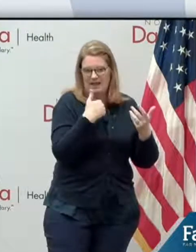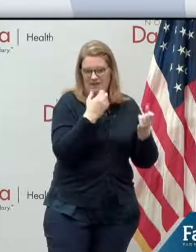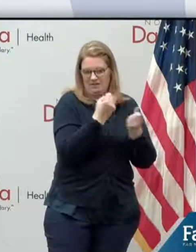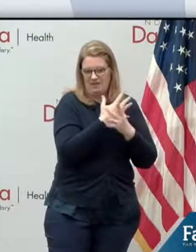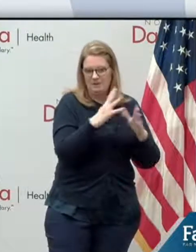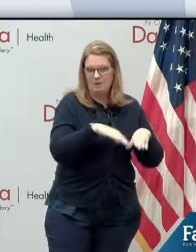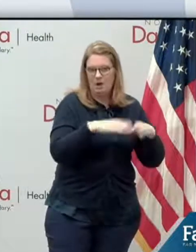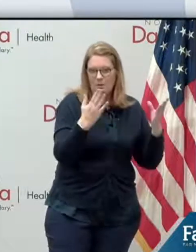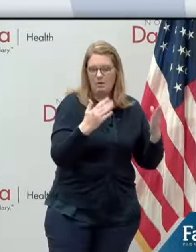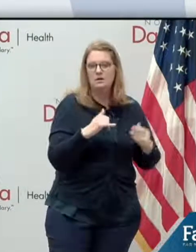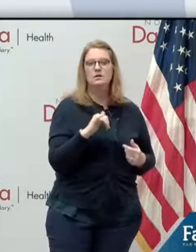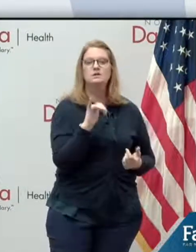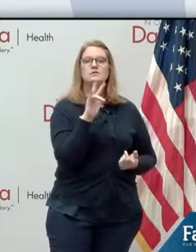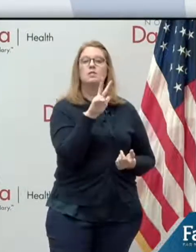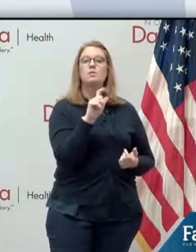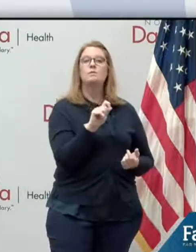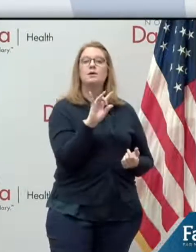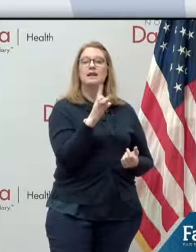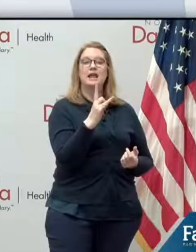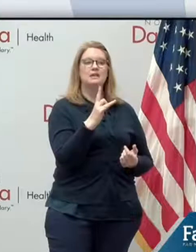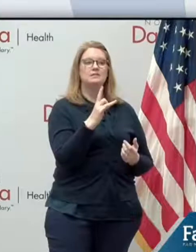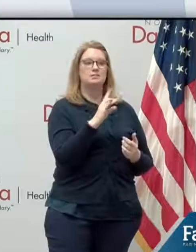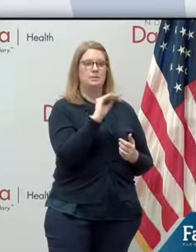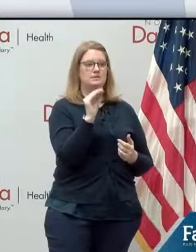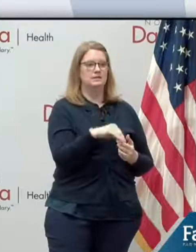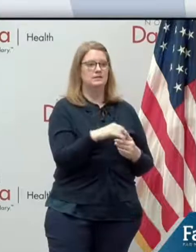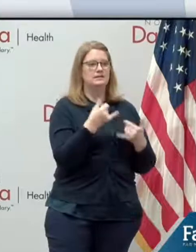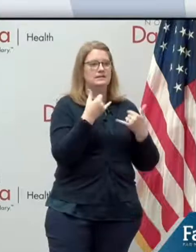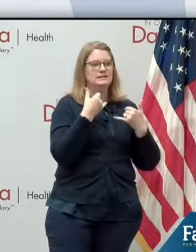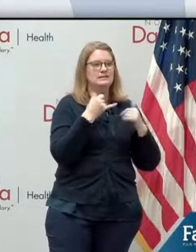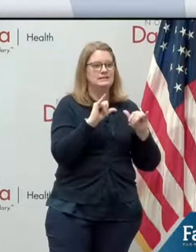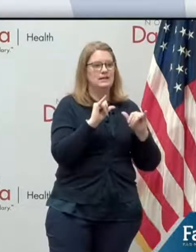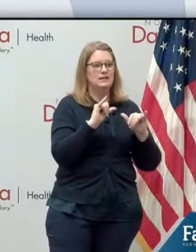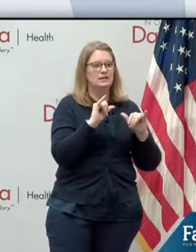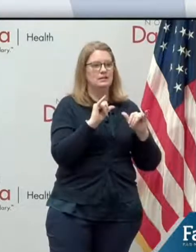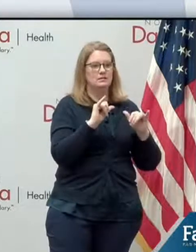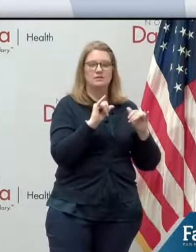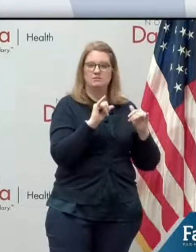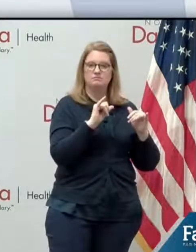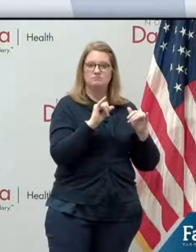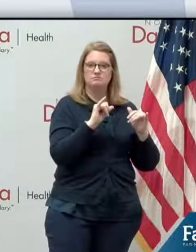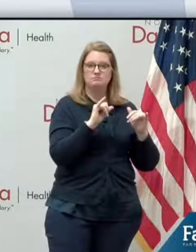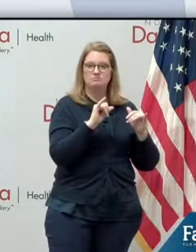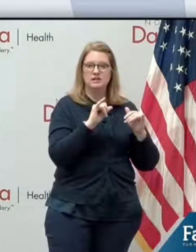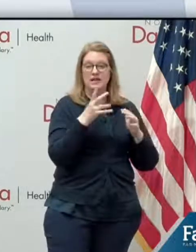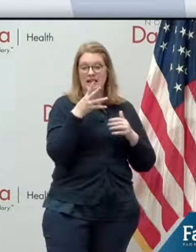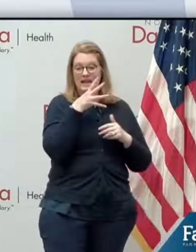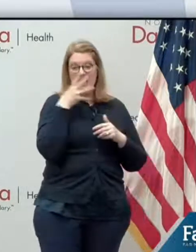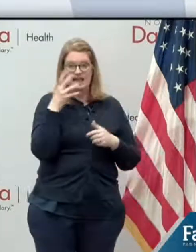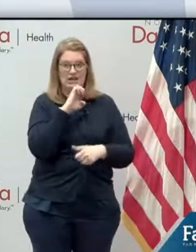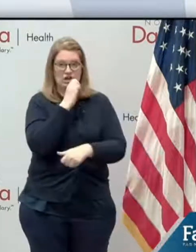a 3.8 and we're still in the middle of a significant downturn in ag and in